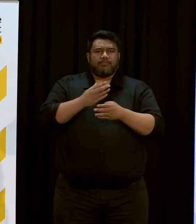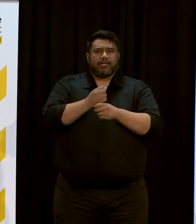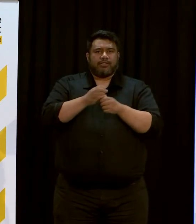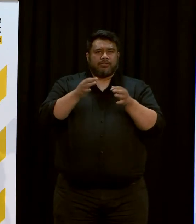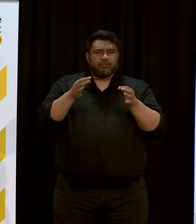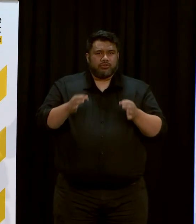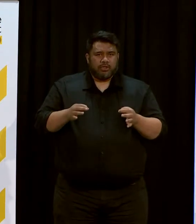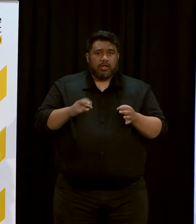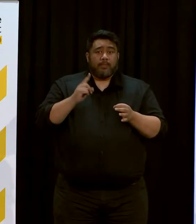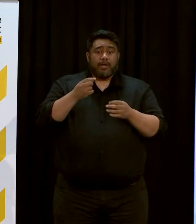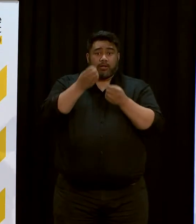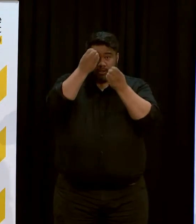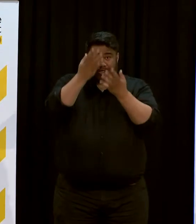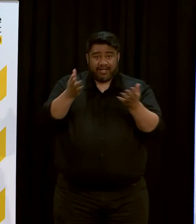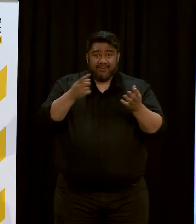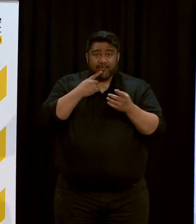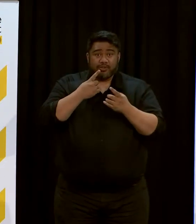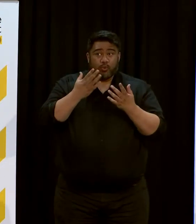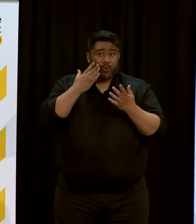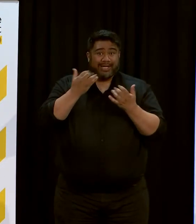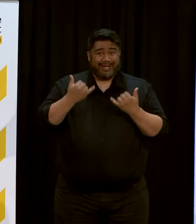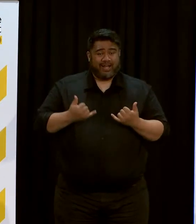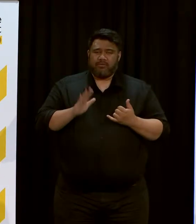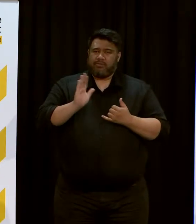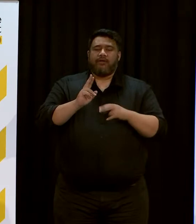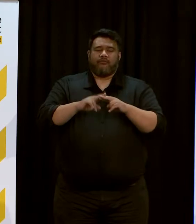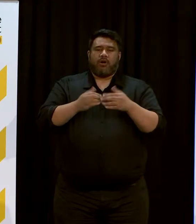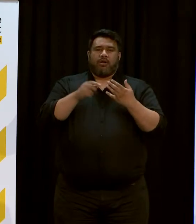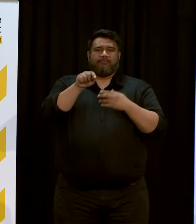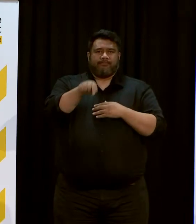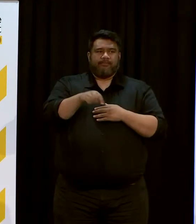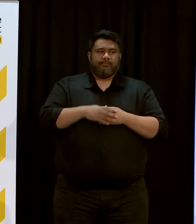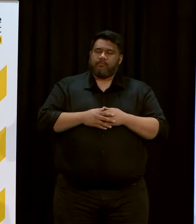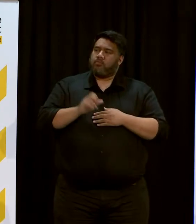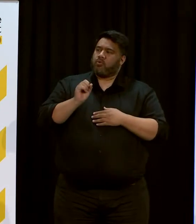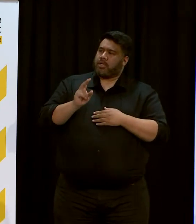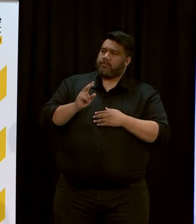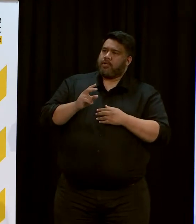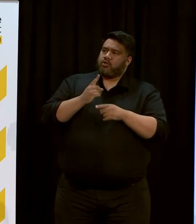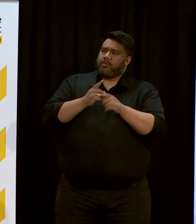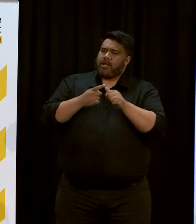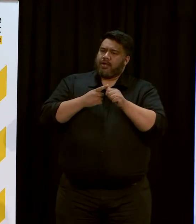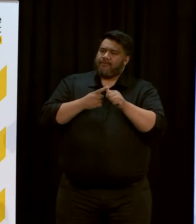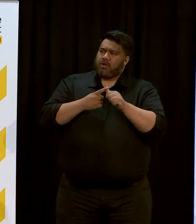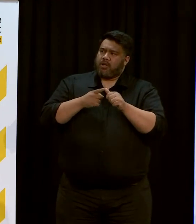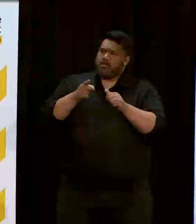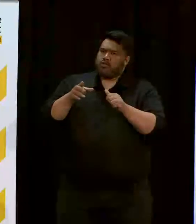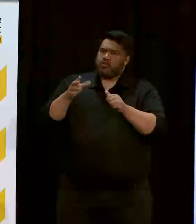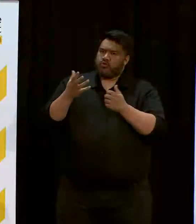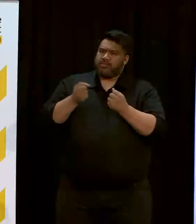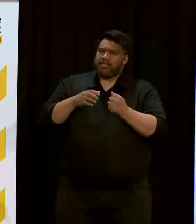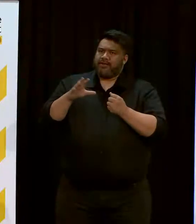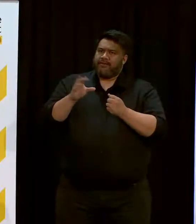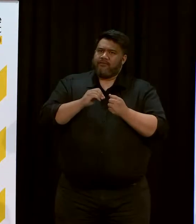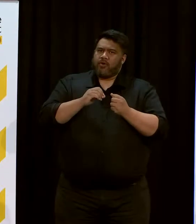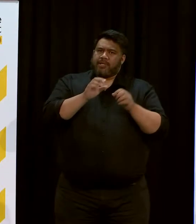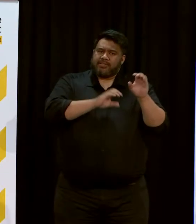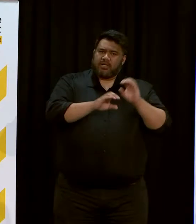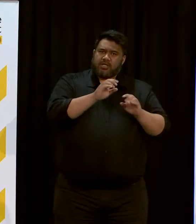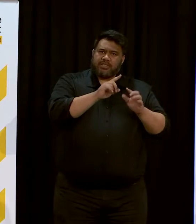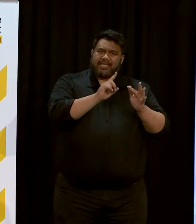planning, but we'll be releasing details on Friday. Just on the advice that you got from the group of epidemiologists versus